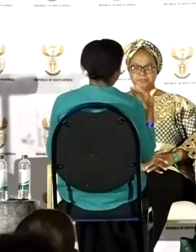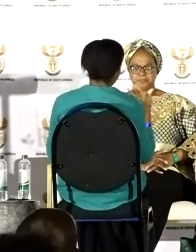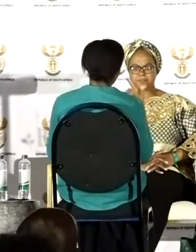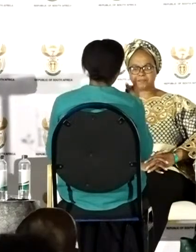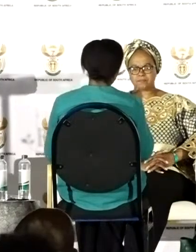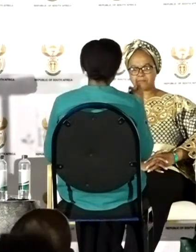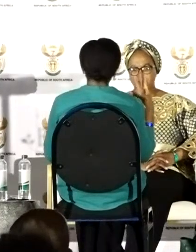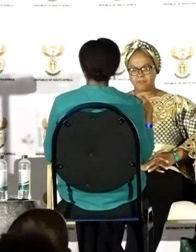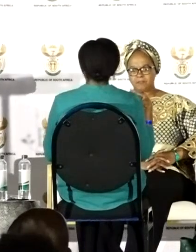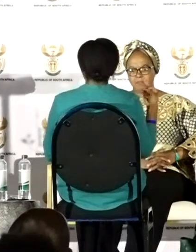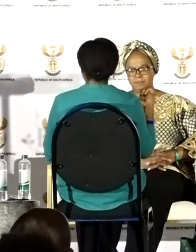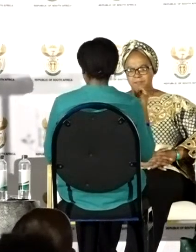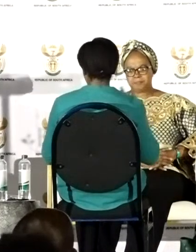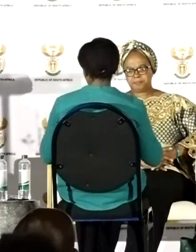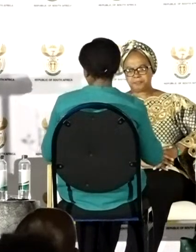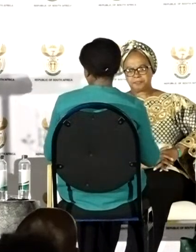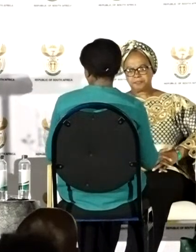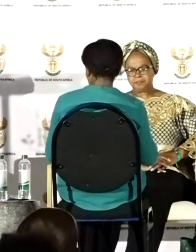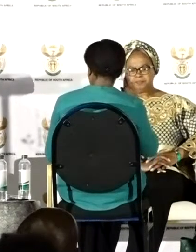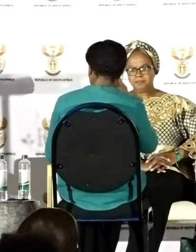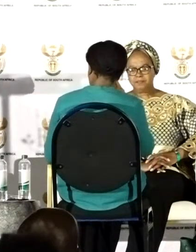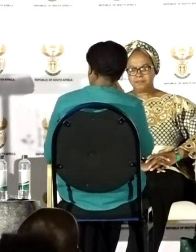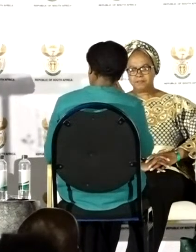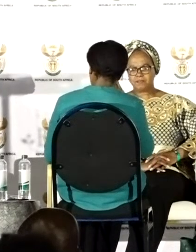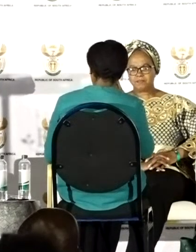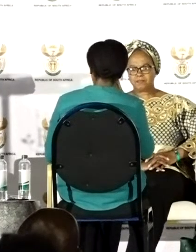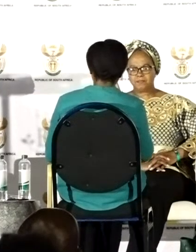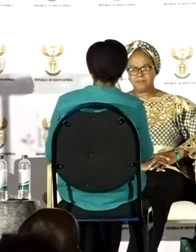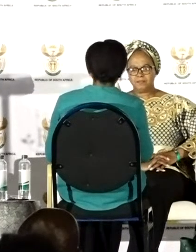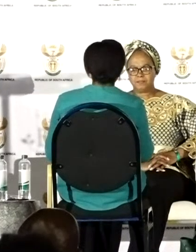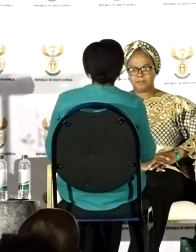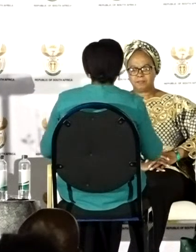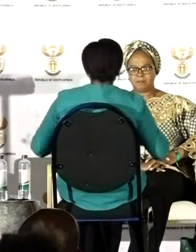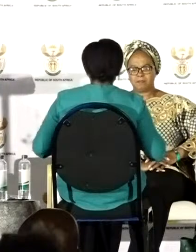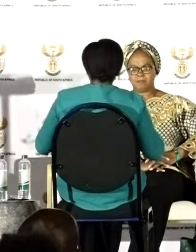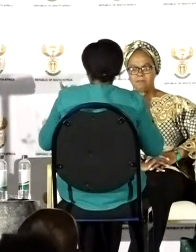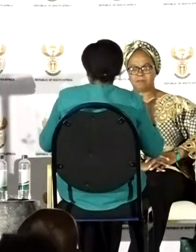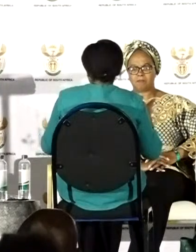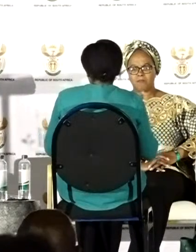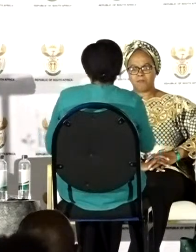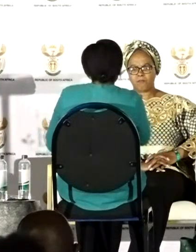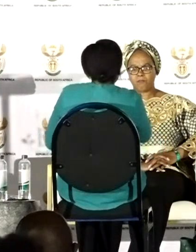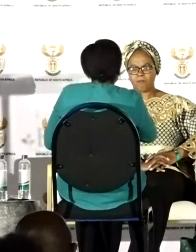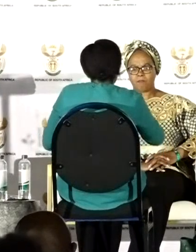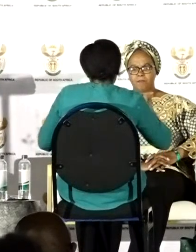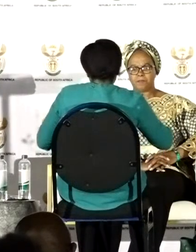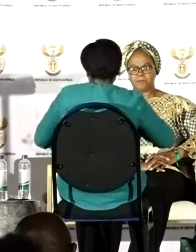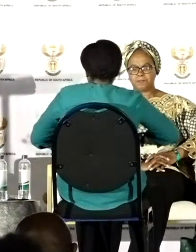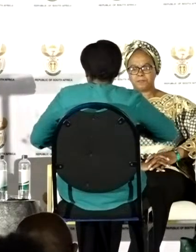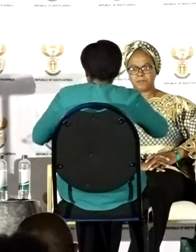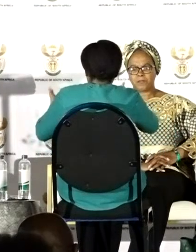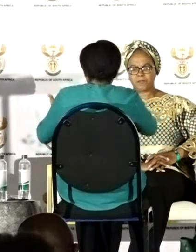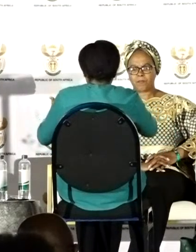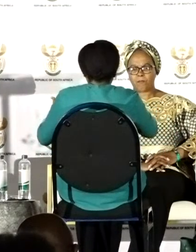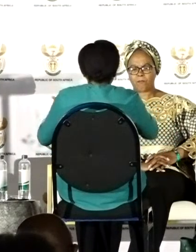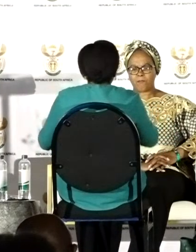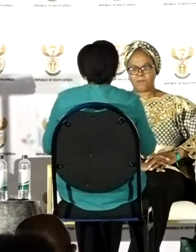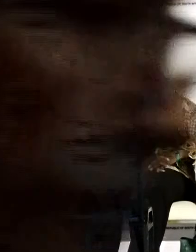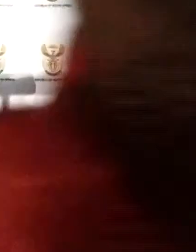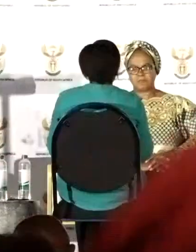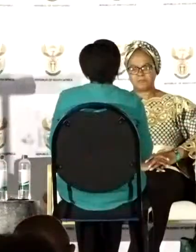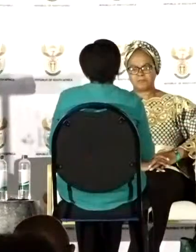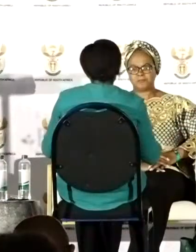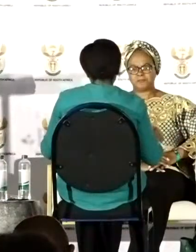College, when you and the late Madiba gave 600 wheelchairs to children to celebrate his birthday.